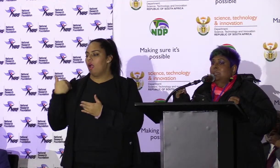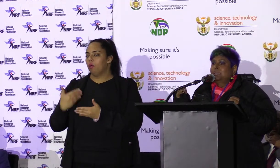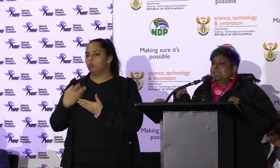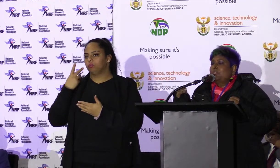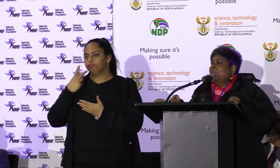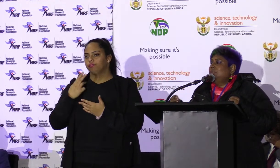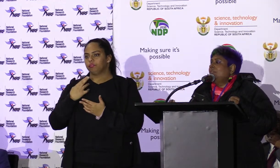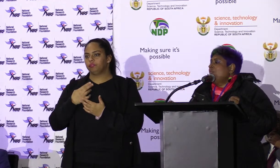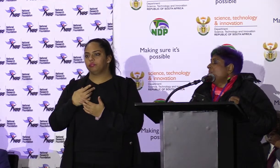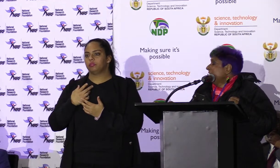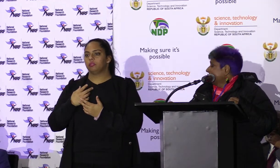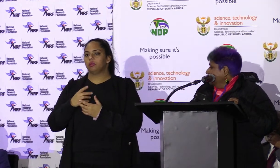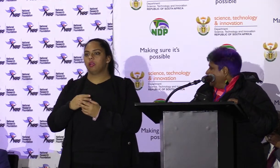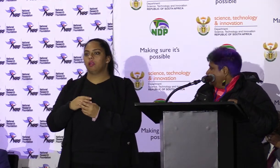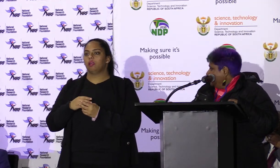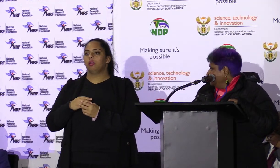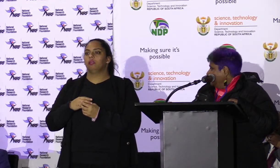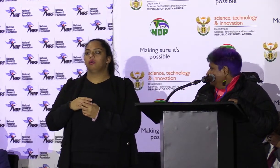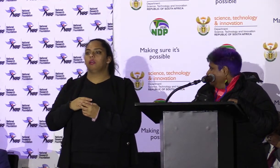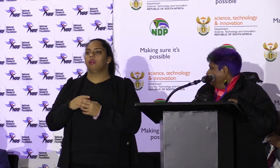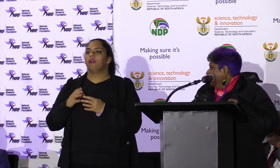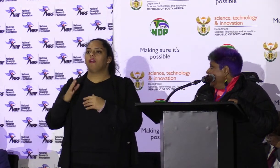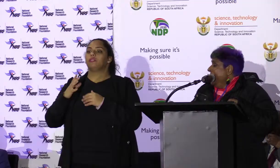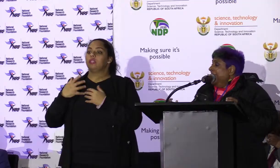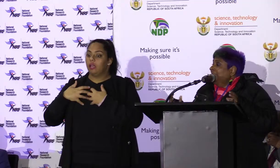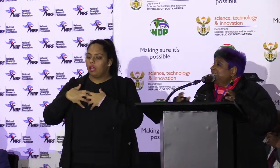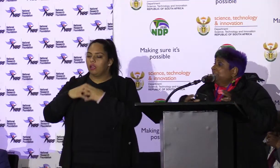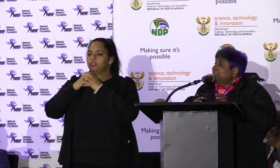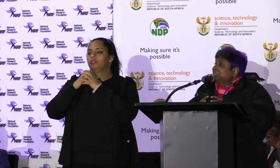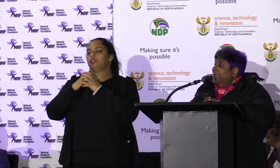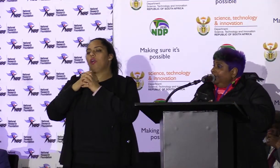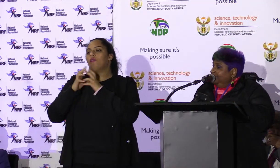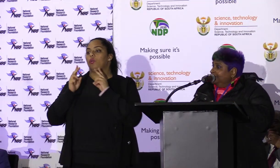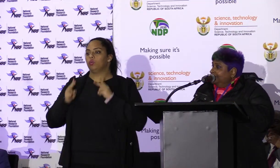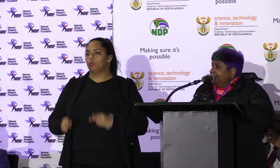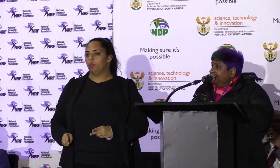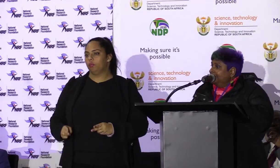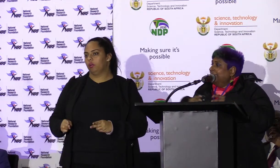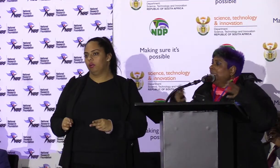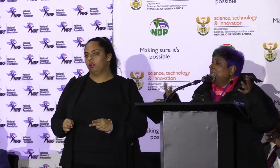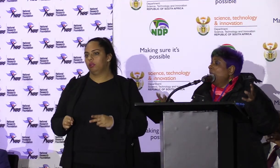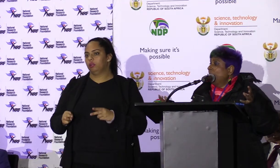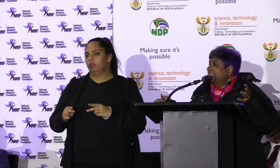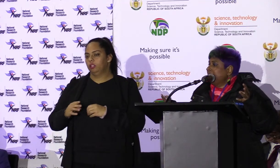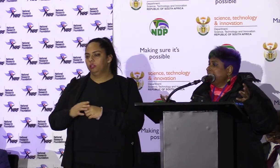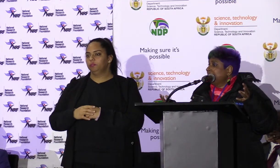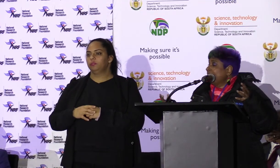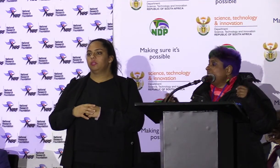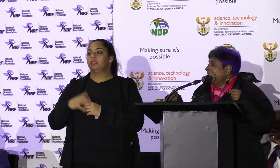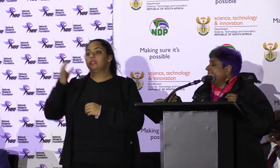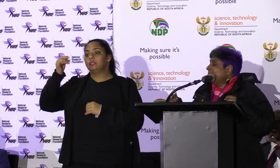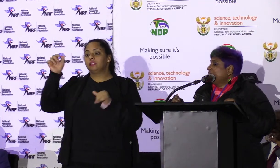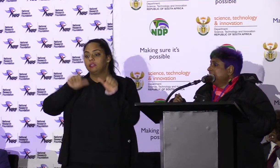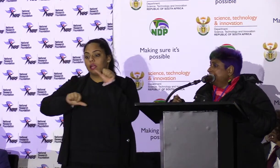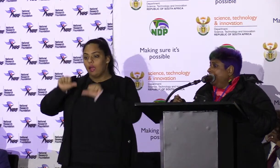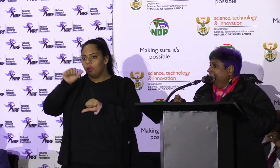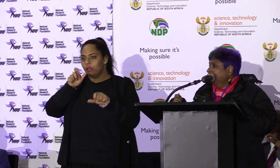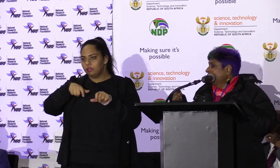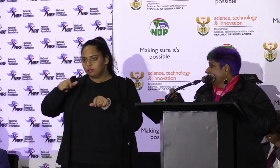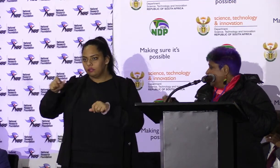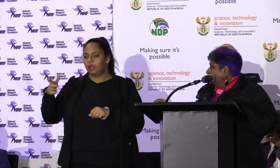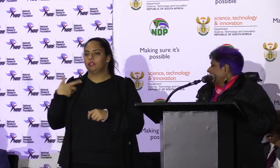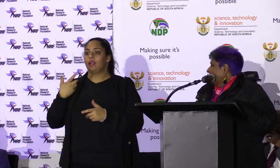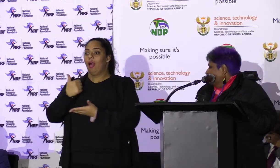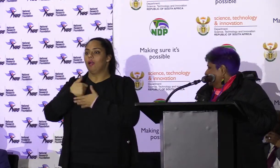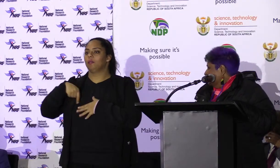records, the cradle of human civilization. And it's our scientists that allow us to be able to